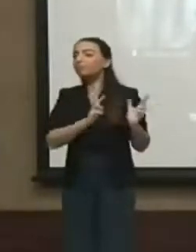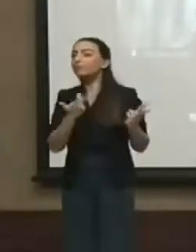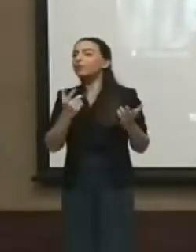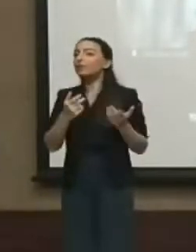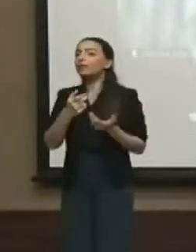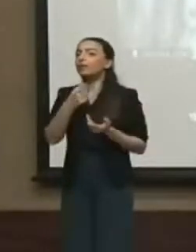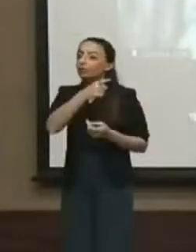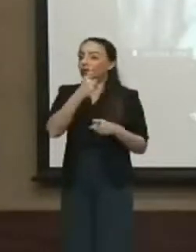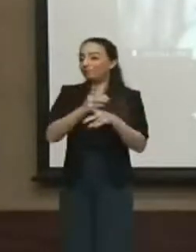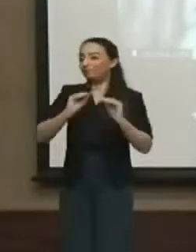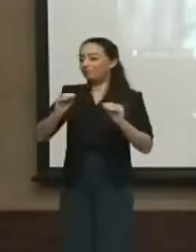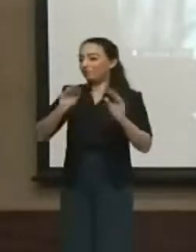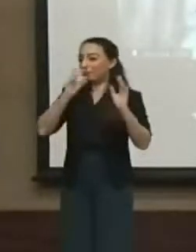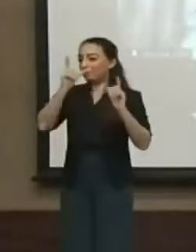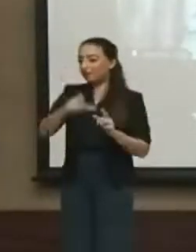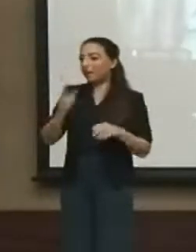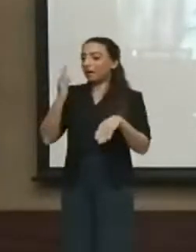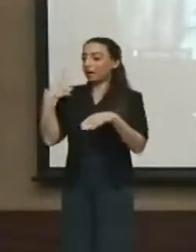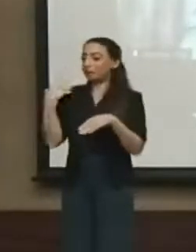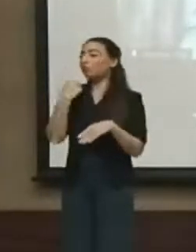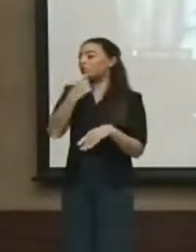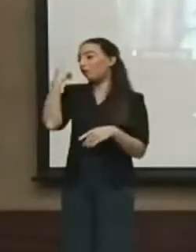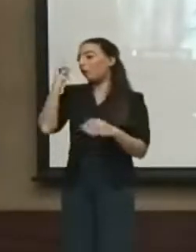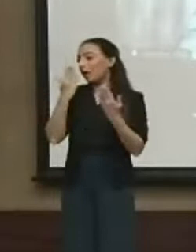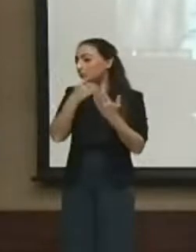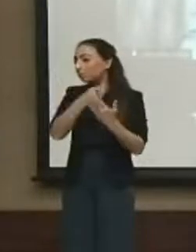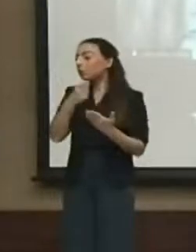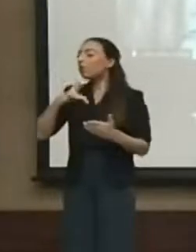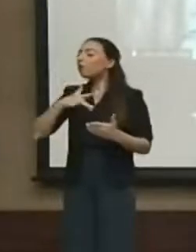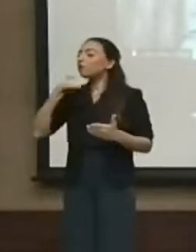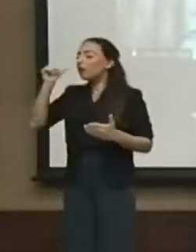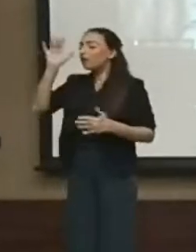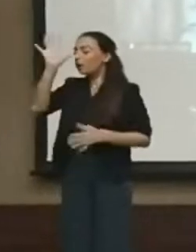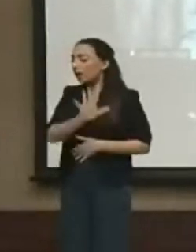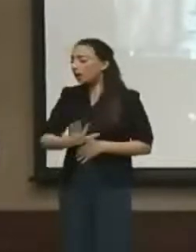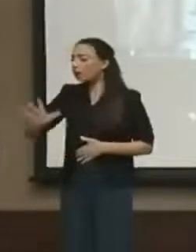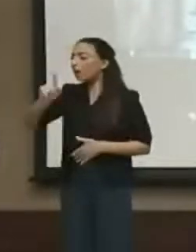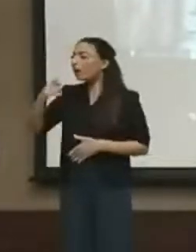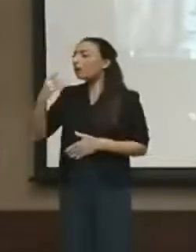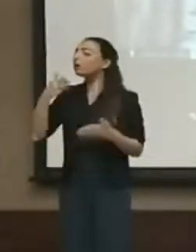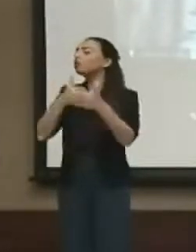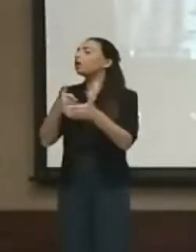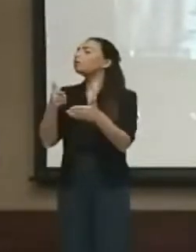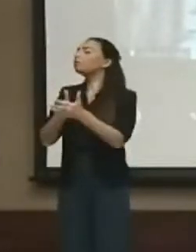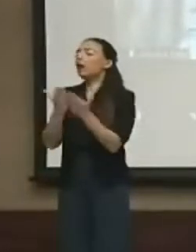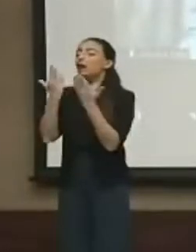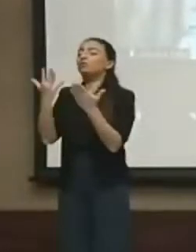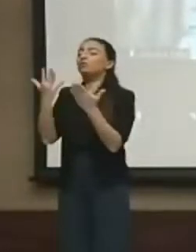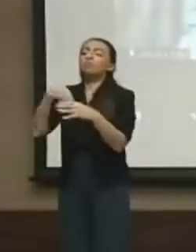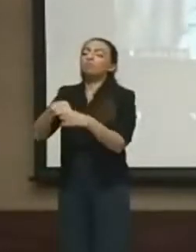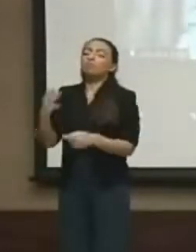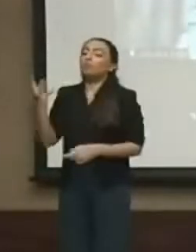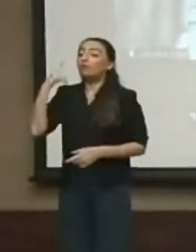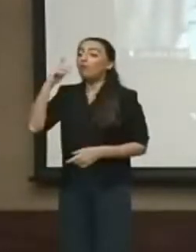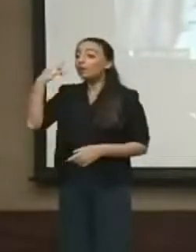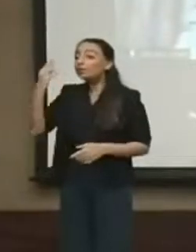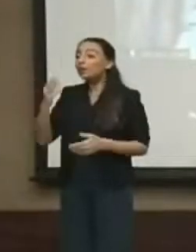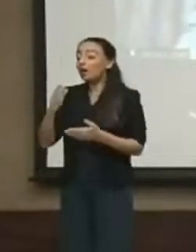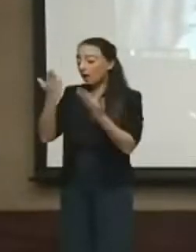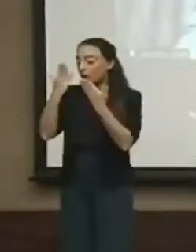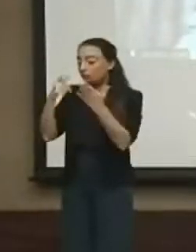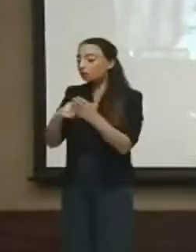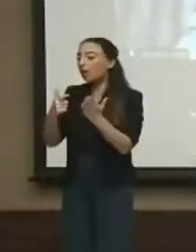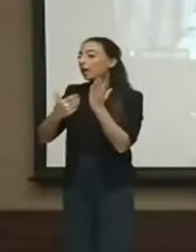you as an educationist see in the country which needs to be addressed? Because education is the training ground for human